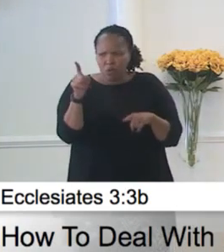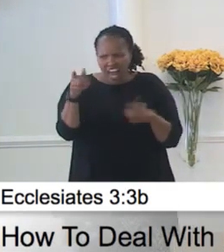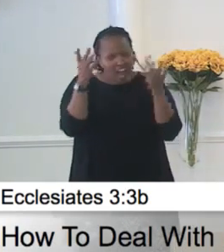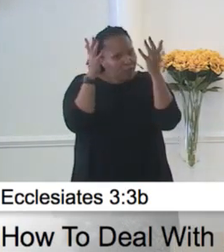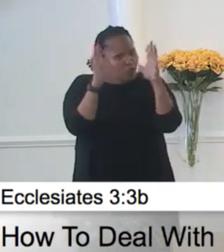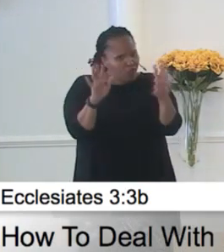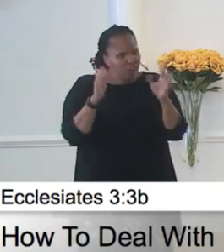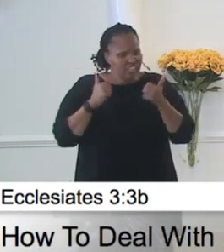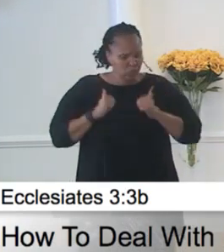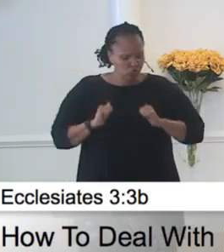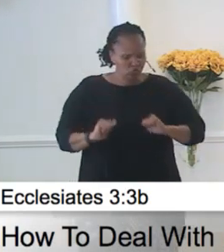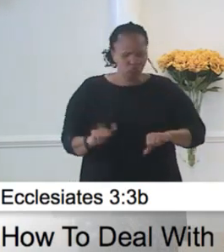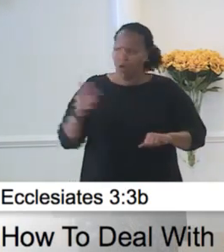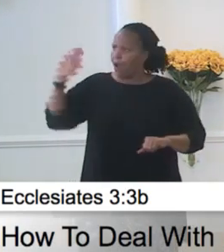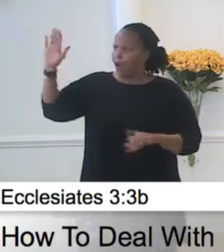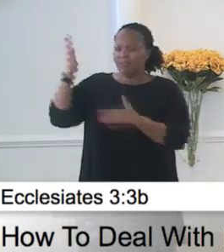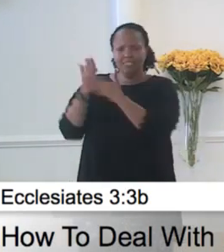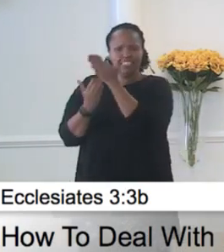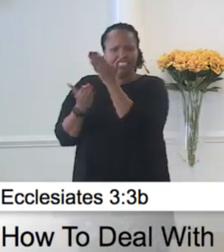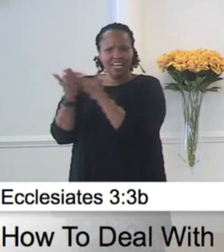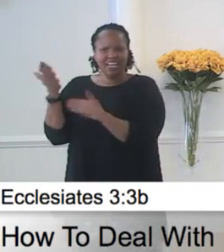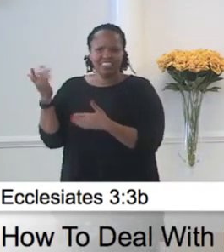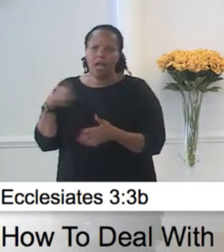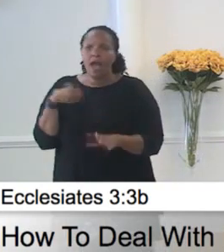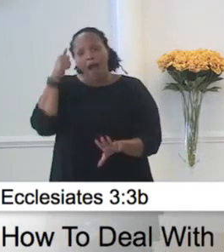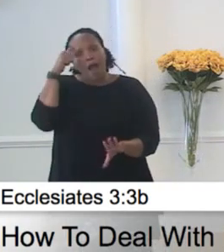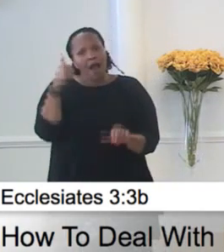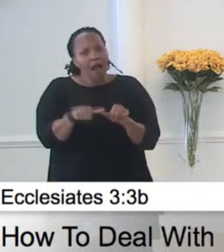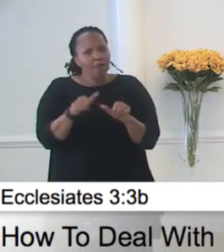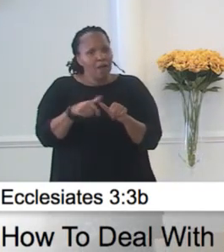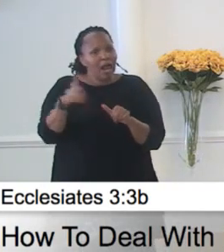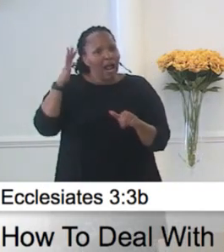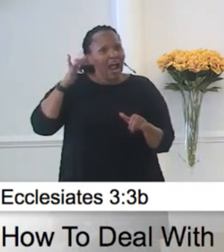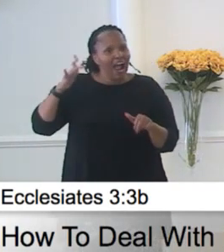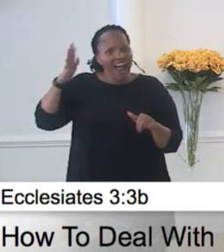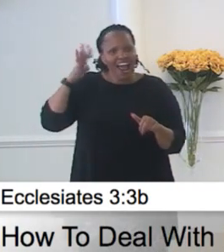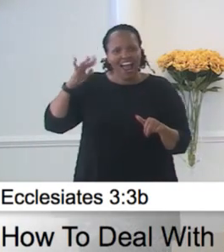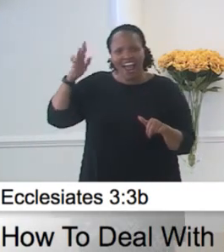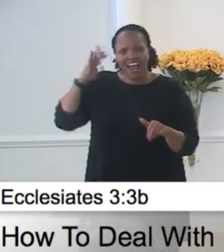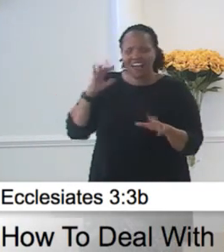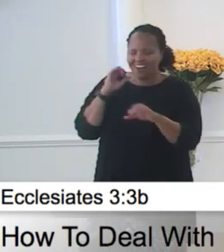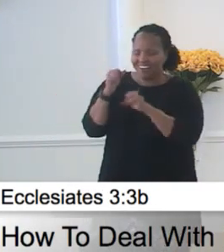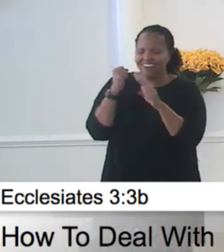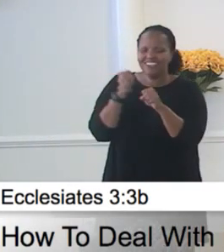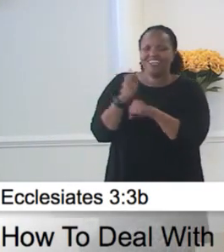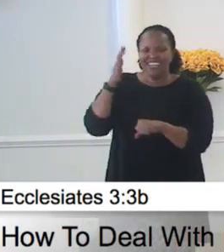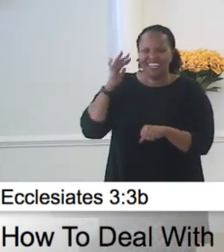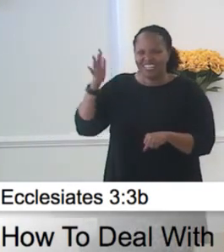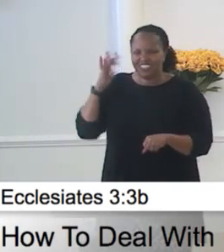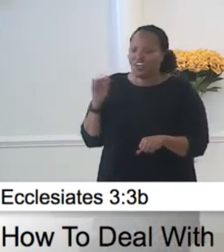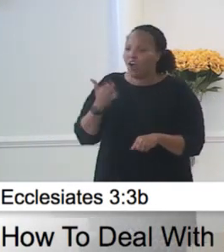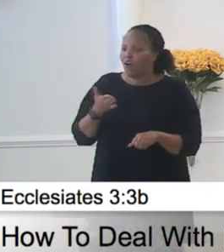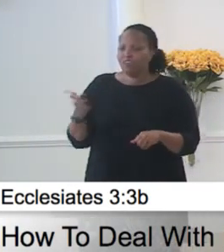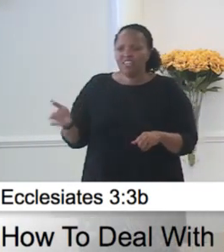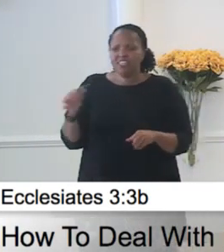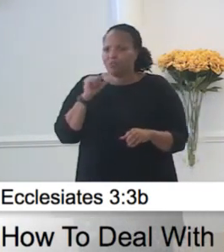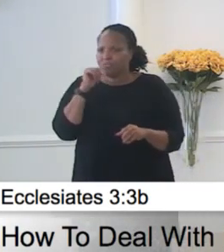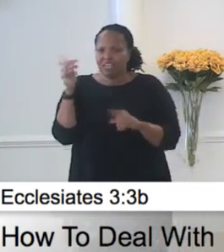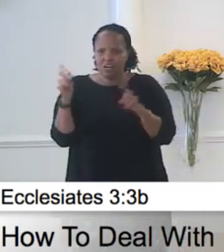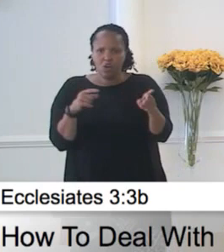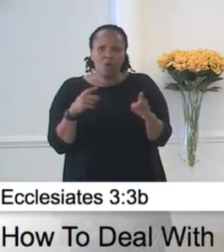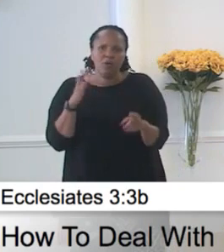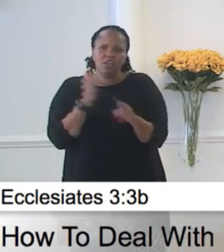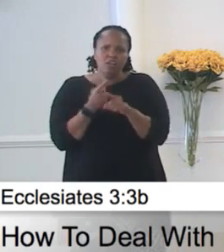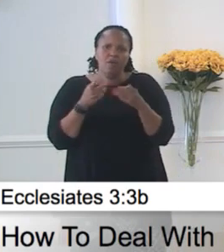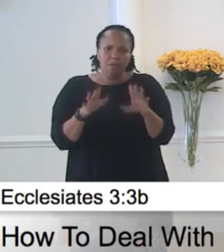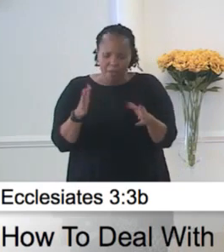hand? Have you tried it? I remember when things years ago, things wasn't going my way. I would toss my